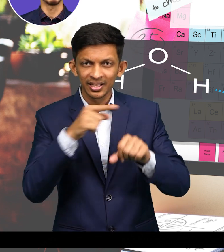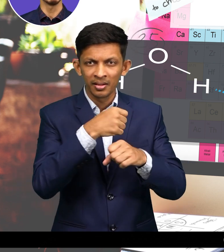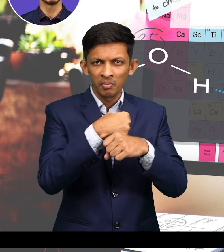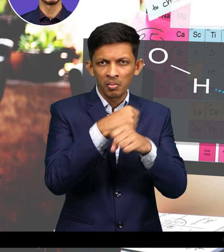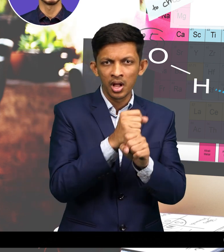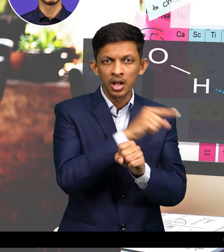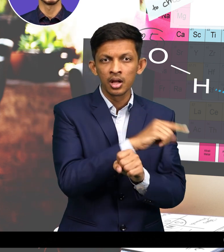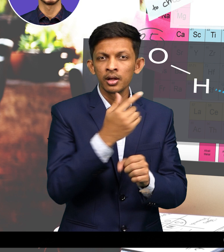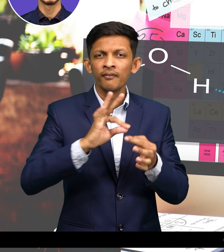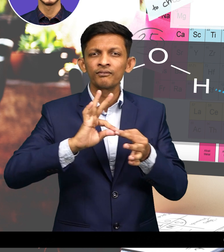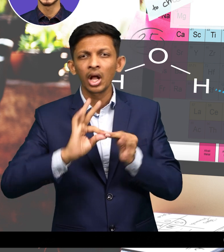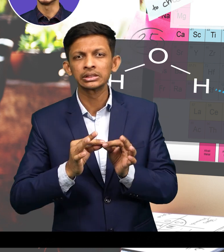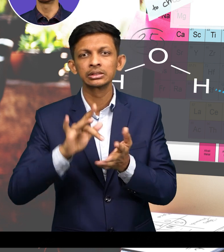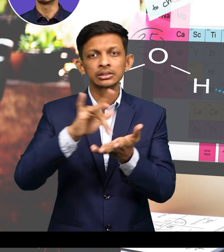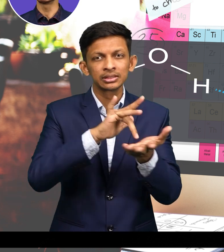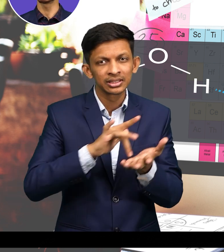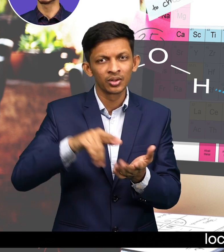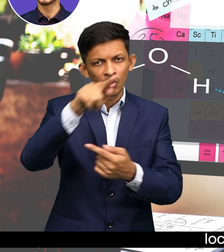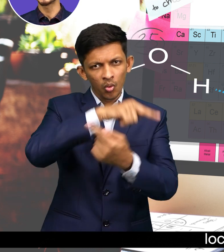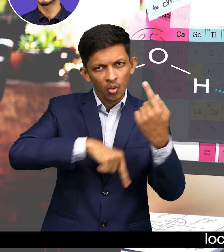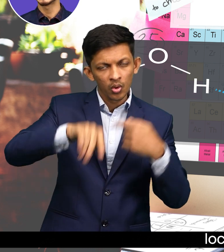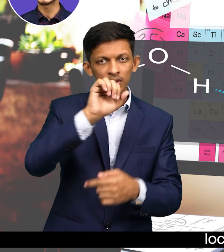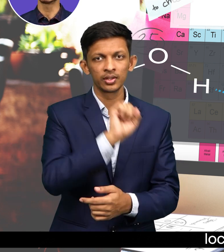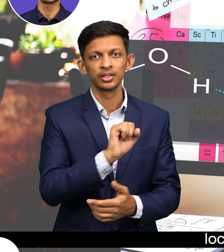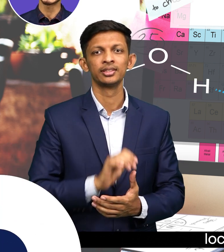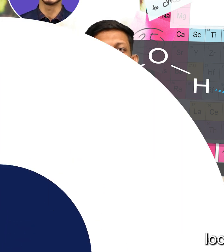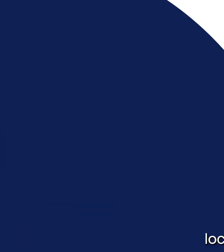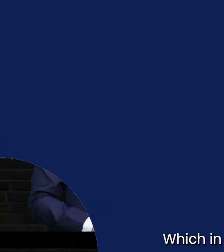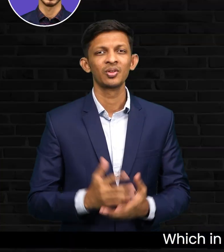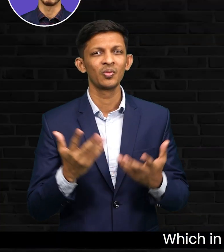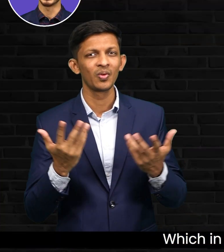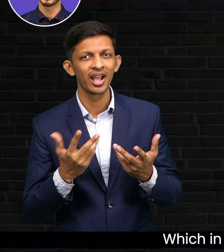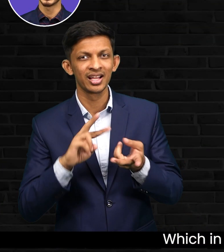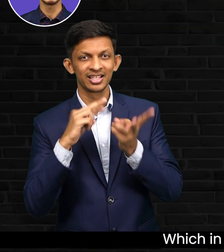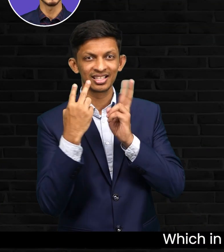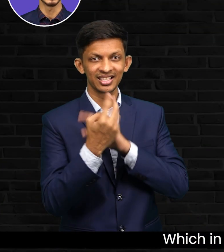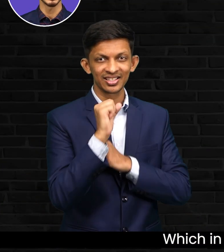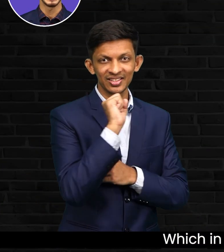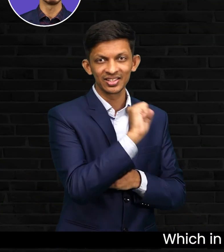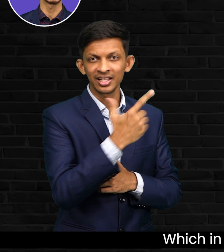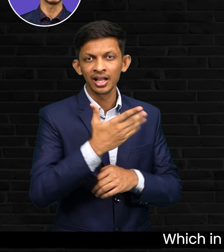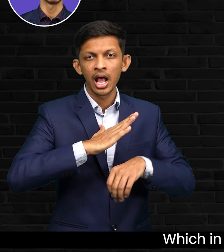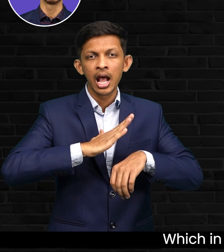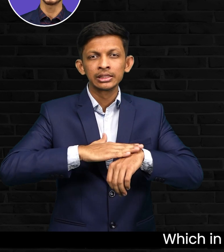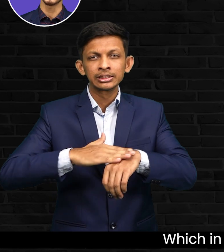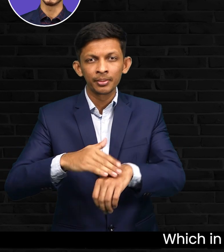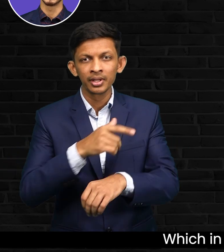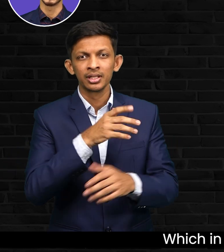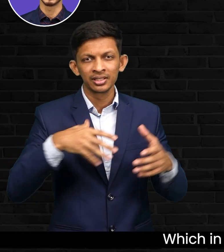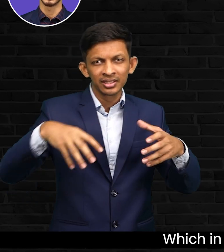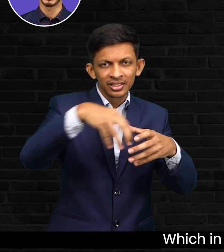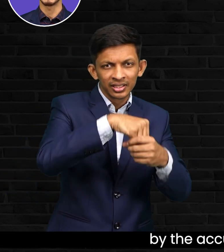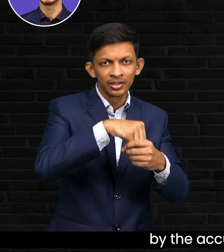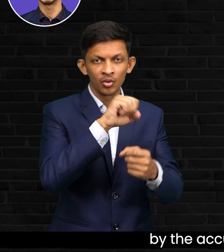chemical form, and specific location in the cycle, which in turn may get